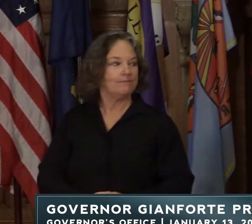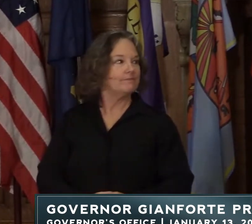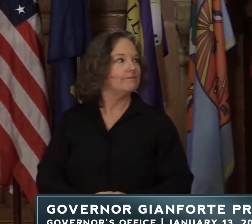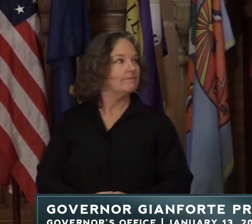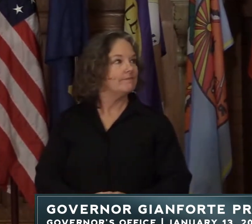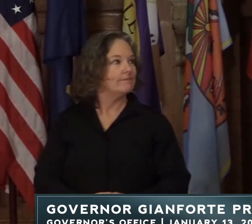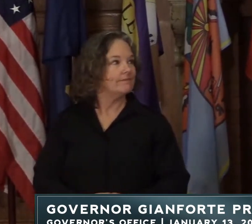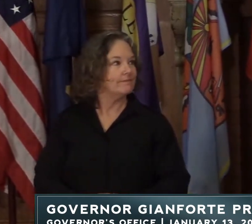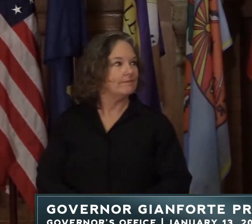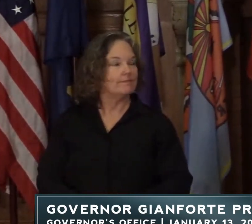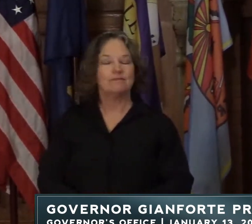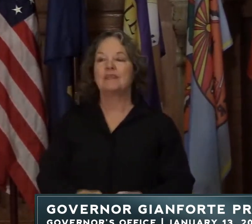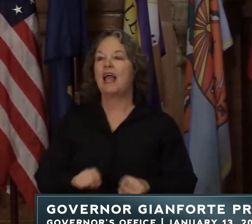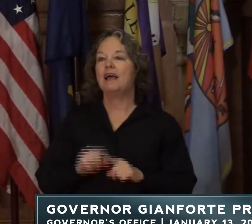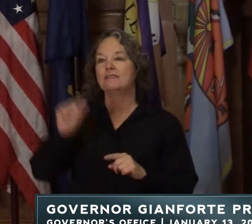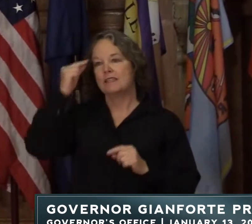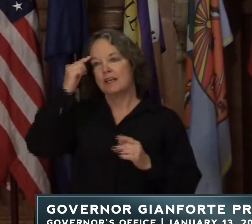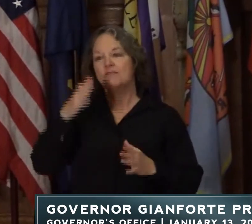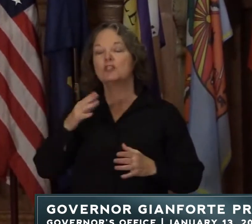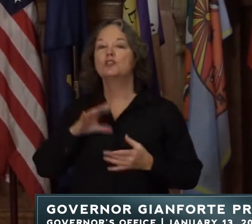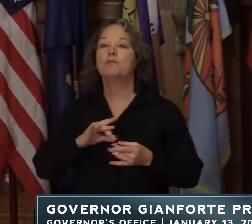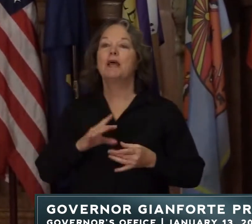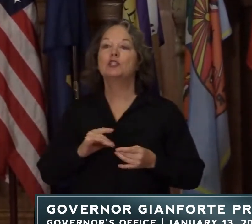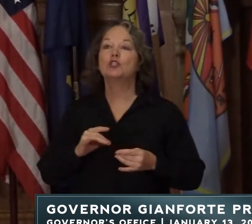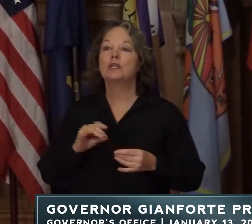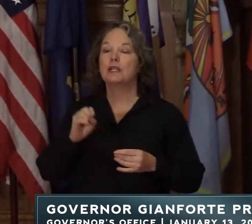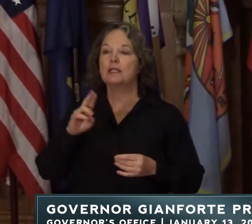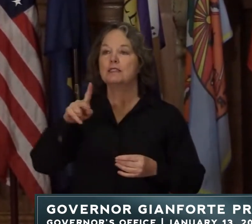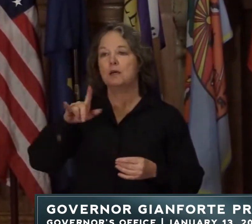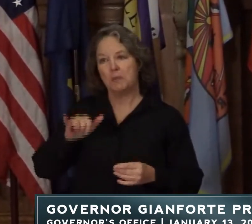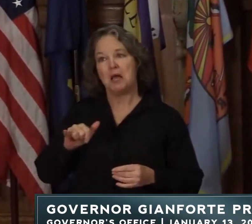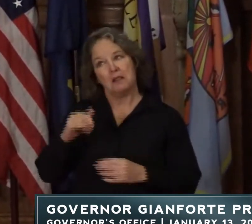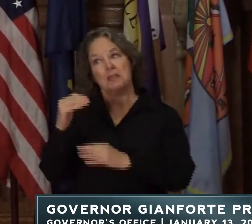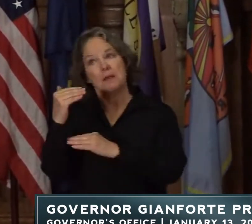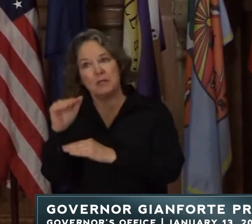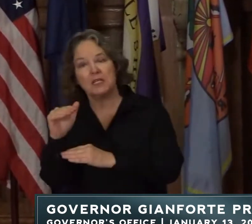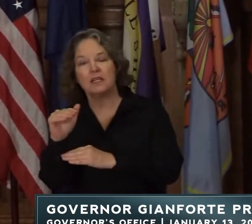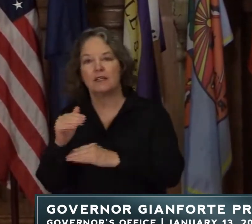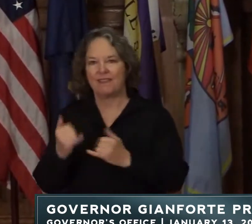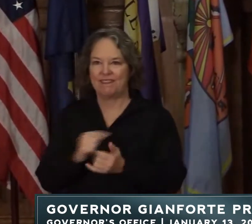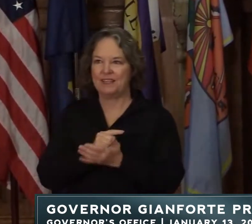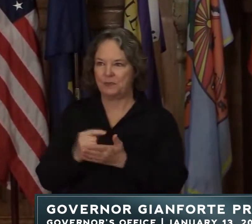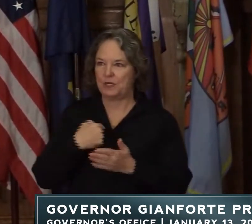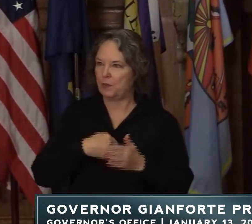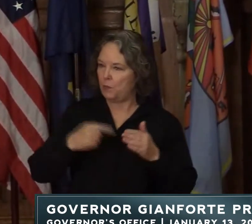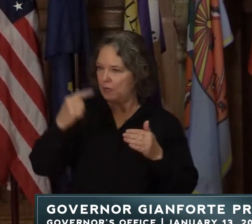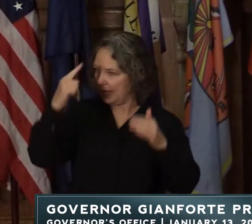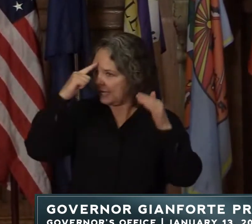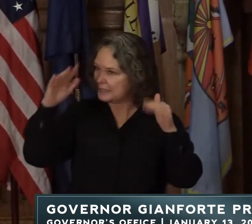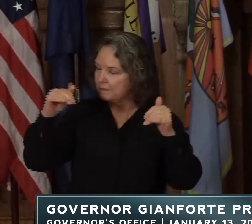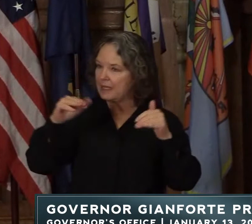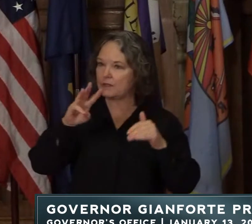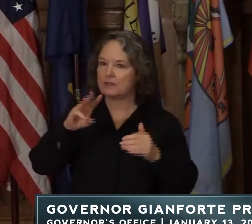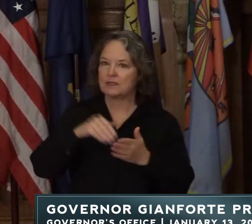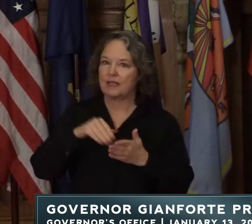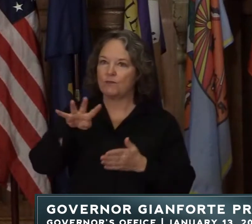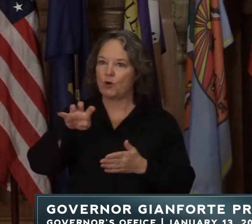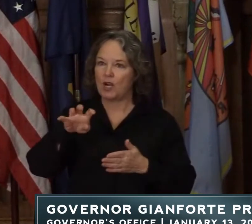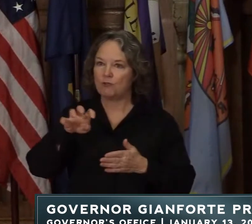Yeah. So, as Governor Gianforte has mentioned, supply is limited. This week we expect about 6,400